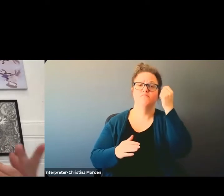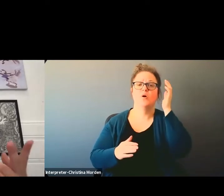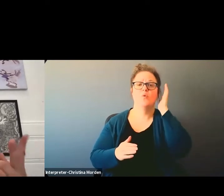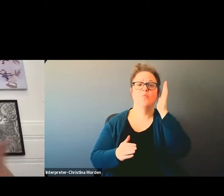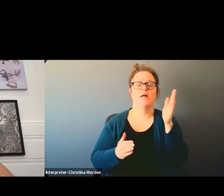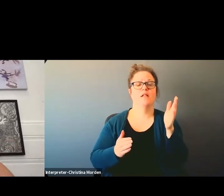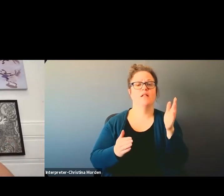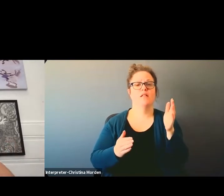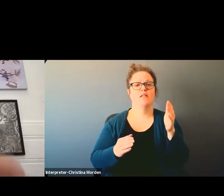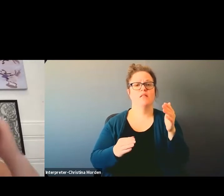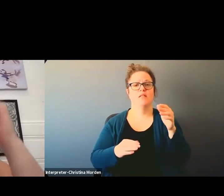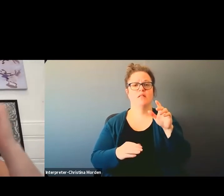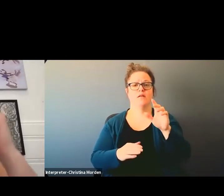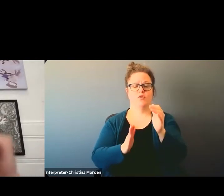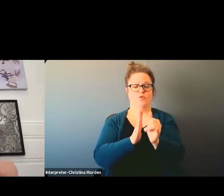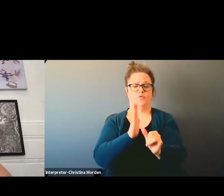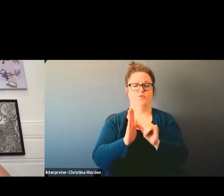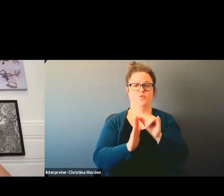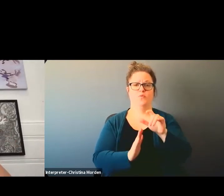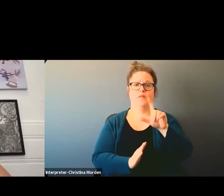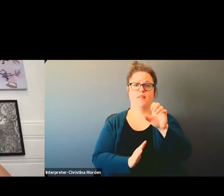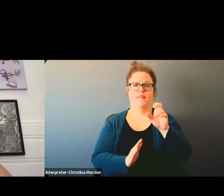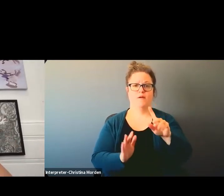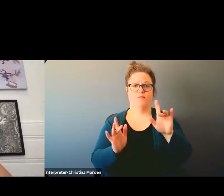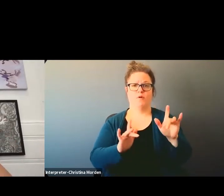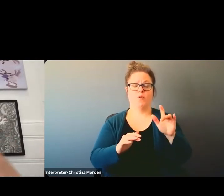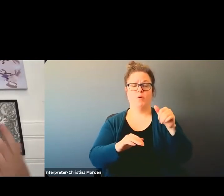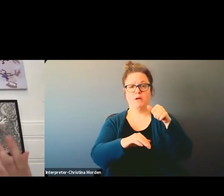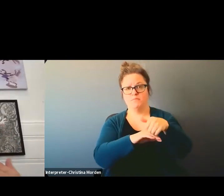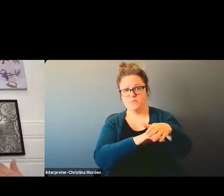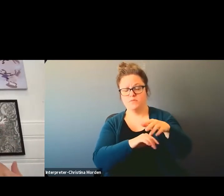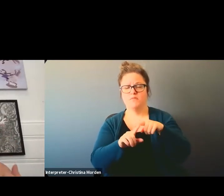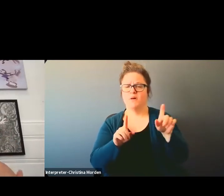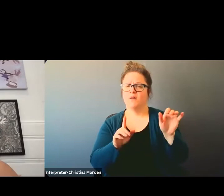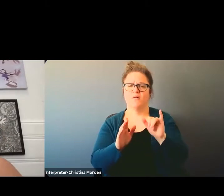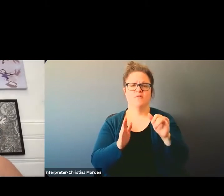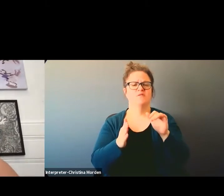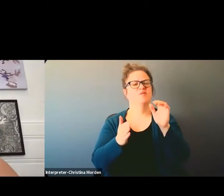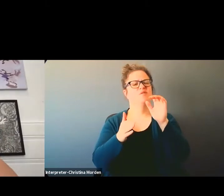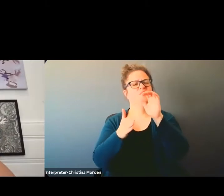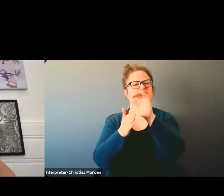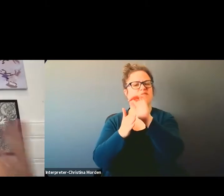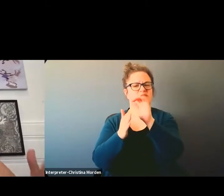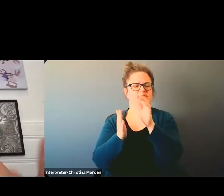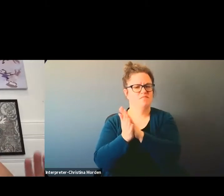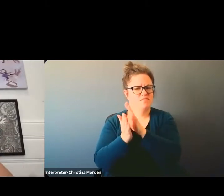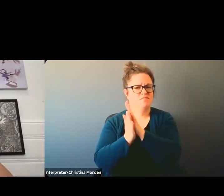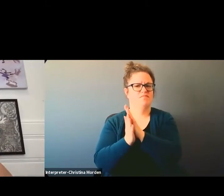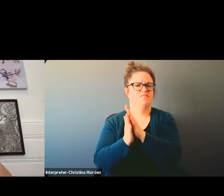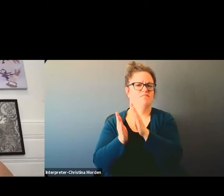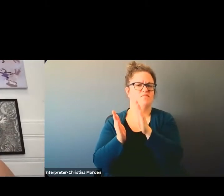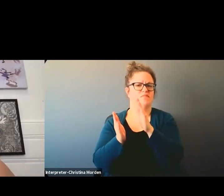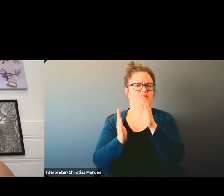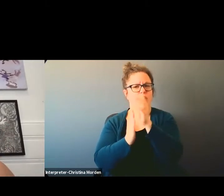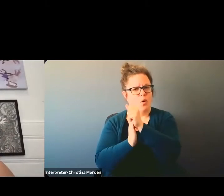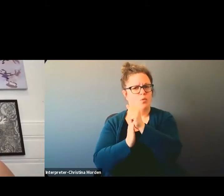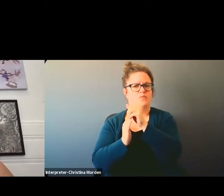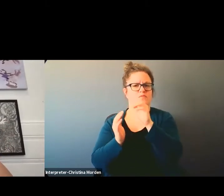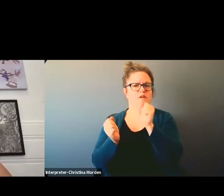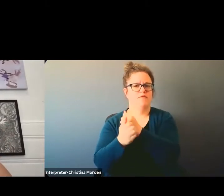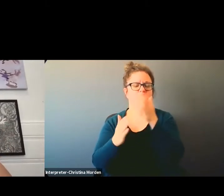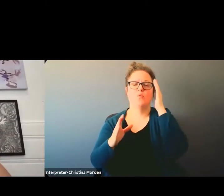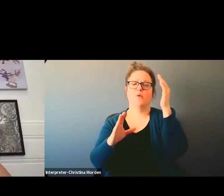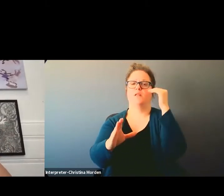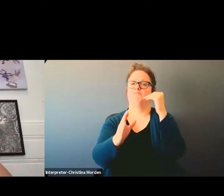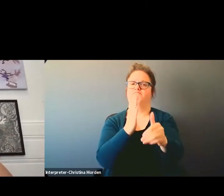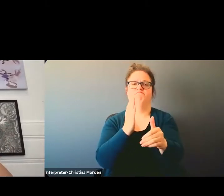guys, as well as all, the brief summary of all the accessibility notes that I'm giving. So just, relax and enjoy.